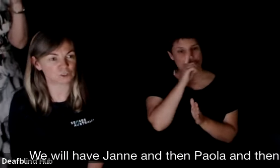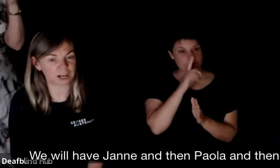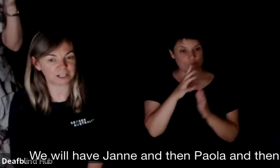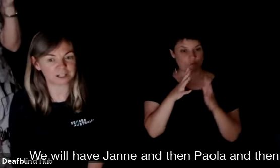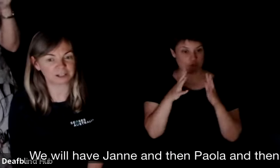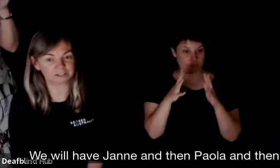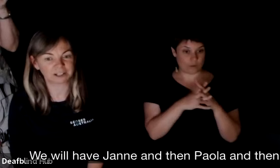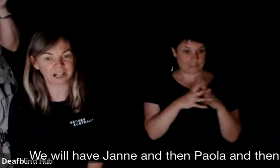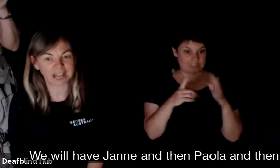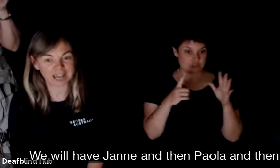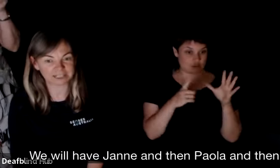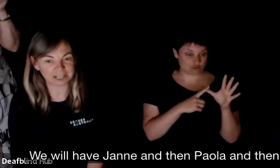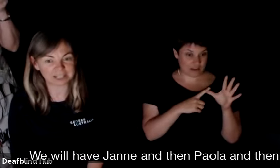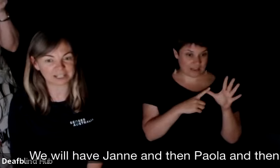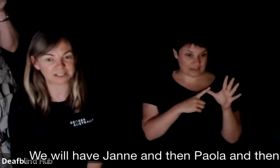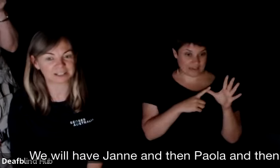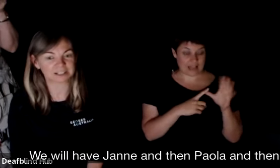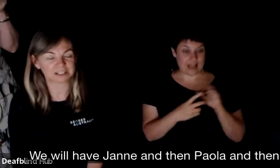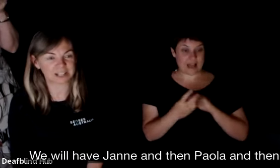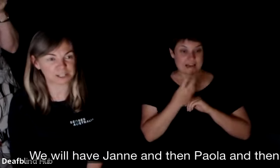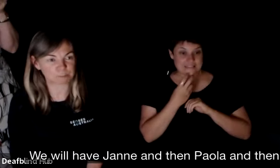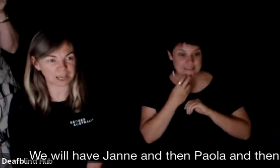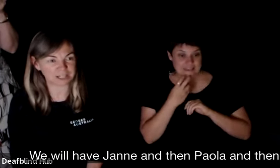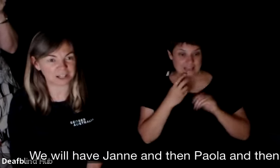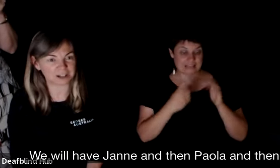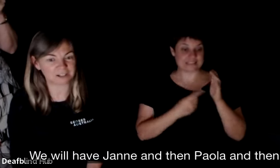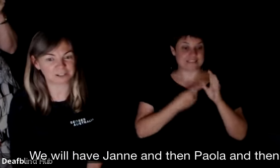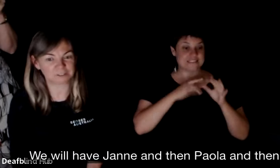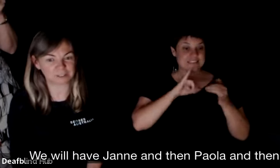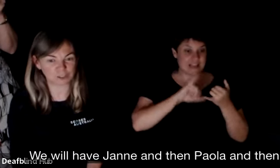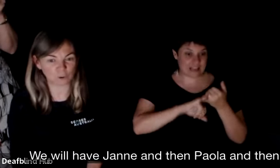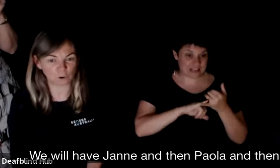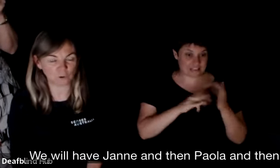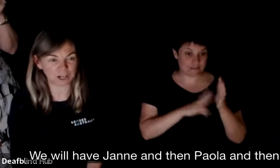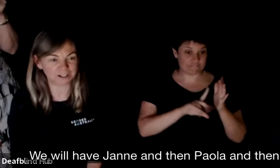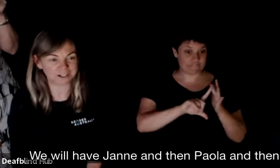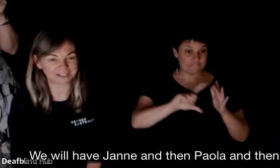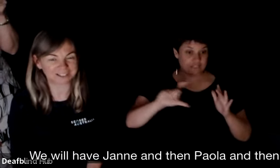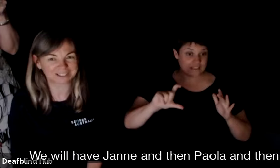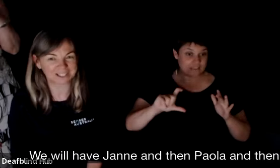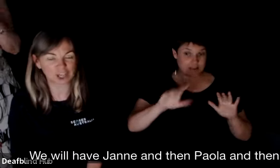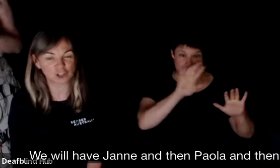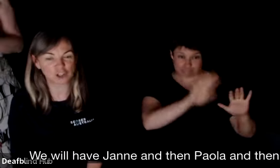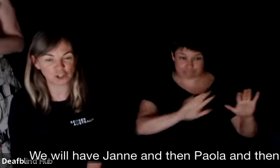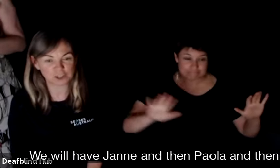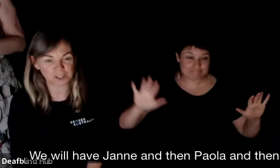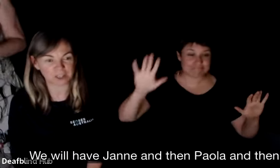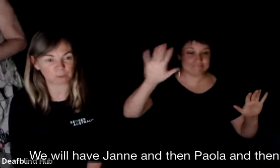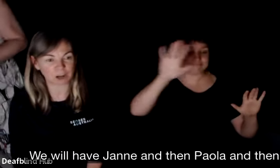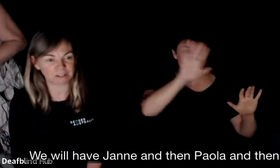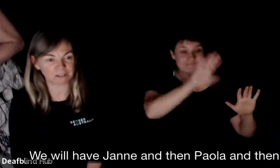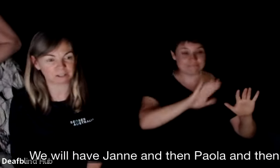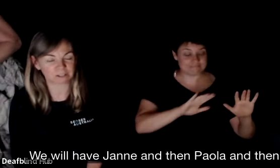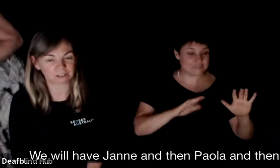Western Australia, Adelaide, Tasmania, Victoria, New